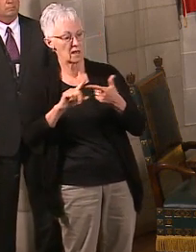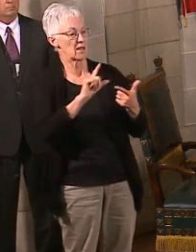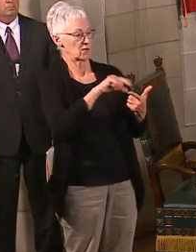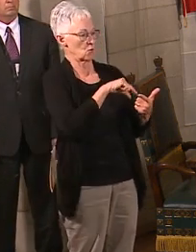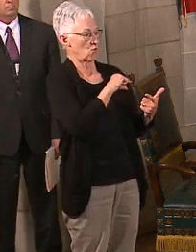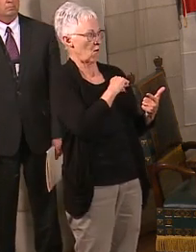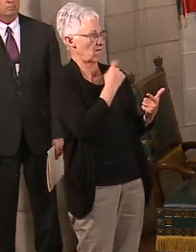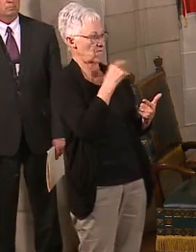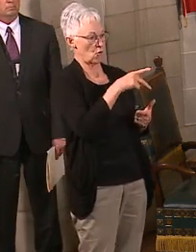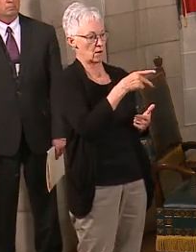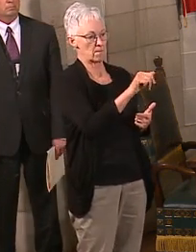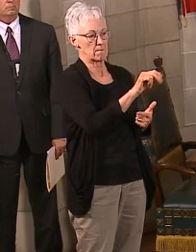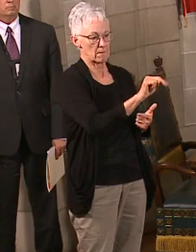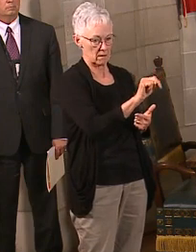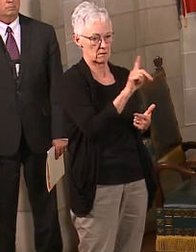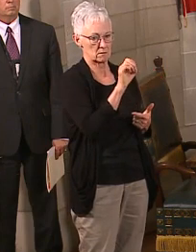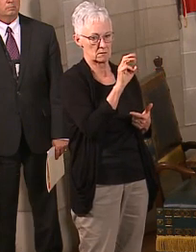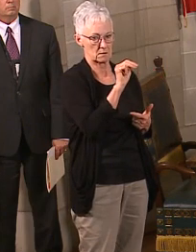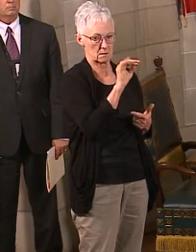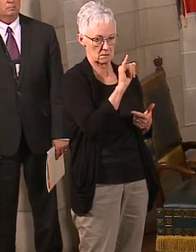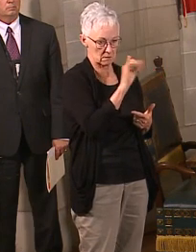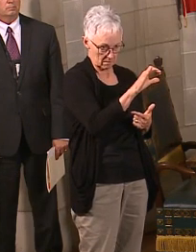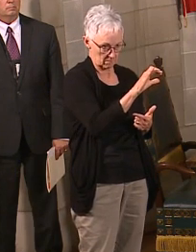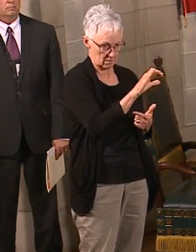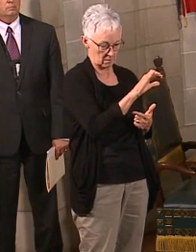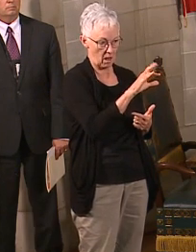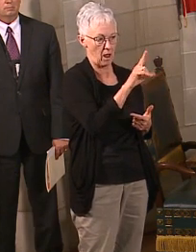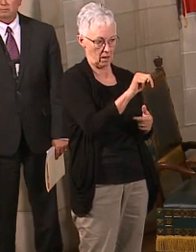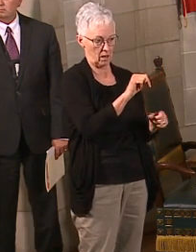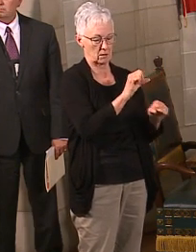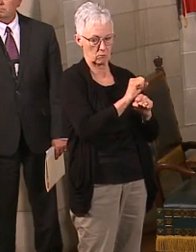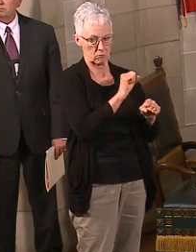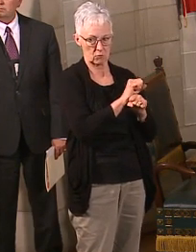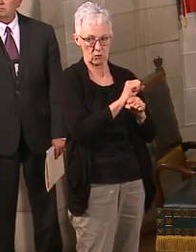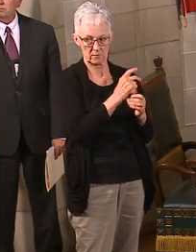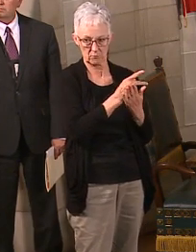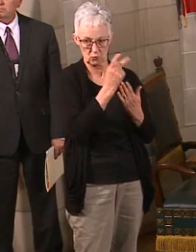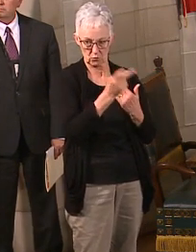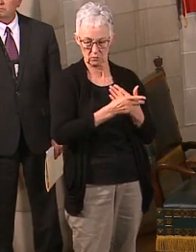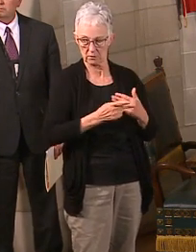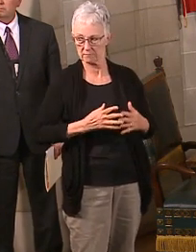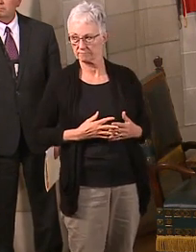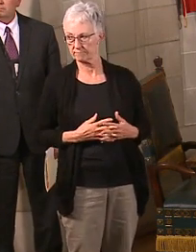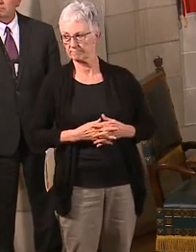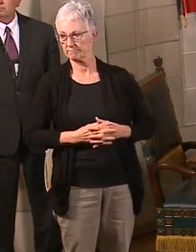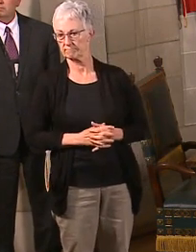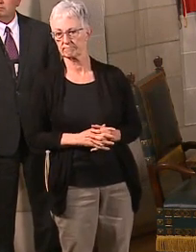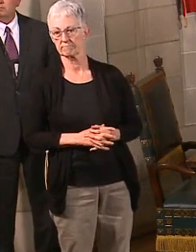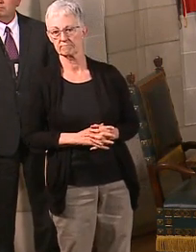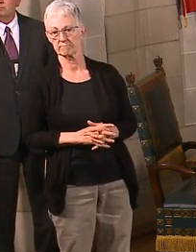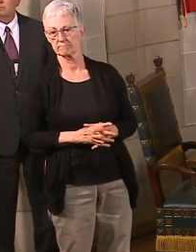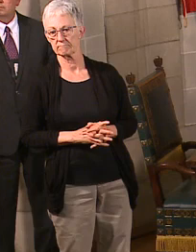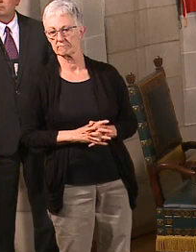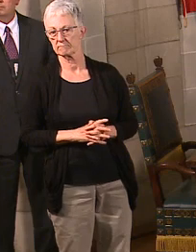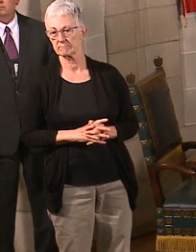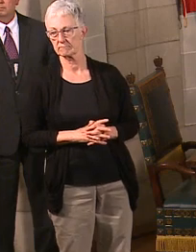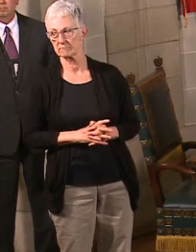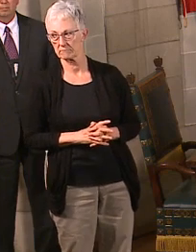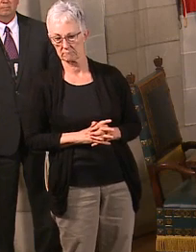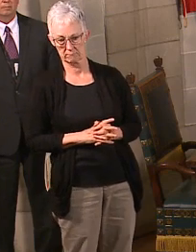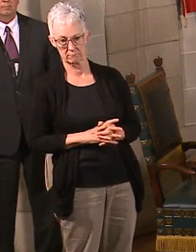unemployment program. So just keep that in mind as you're going through that process. Mike Patterson with the World Herald would like to know,